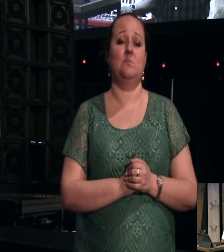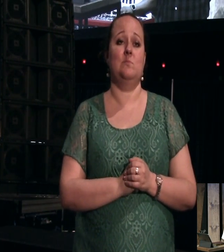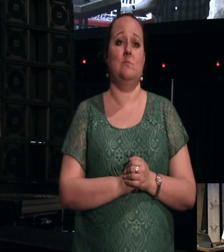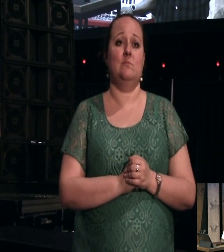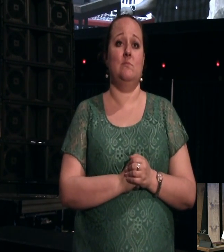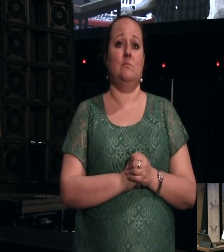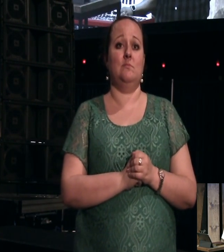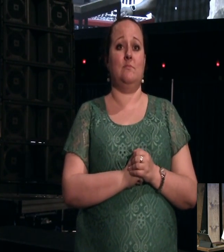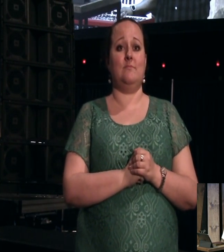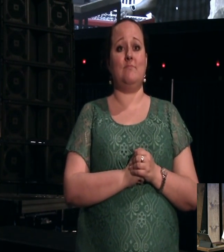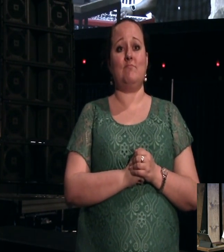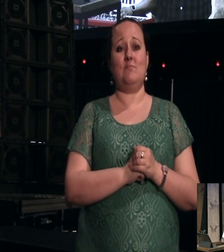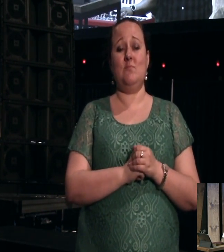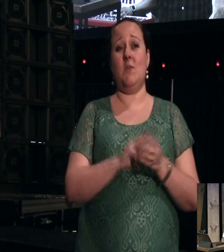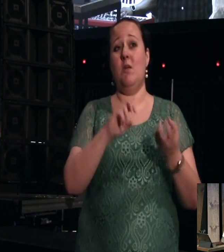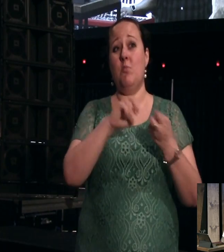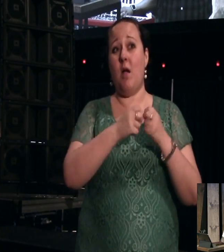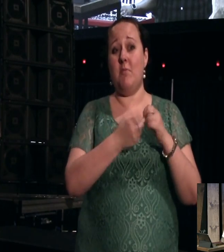away.